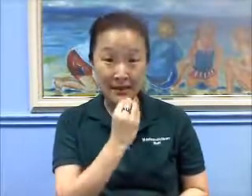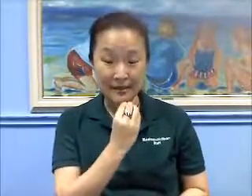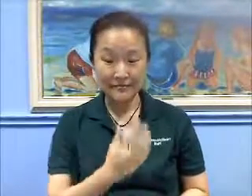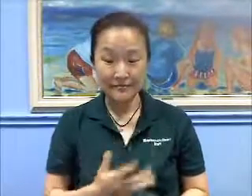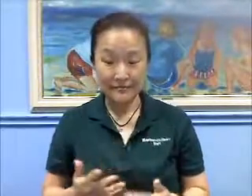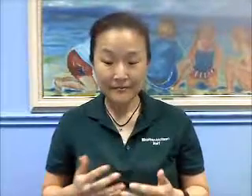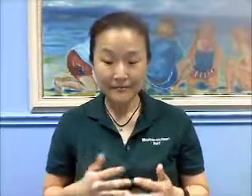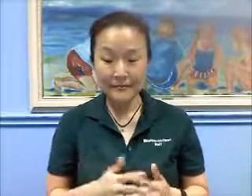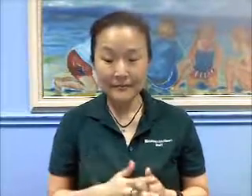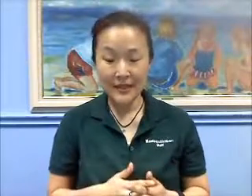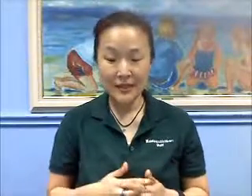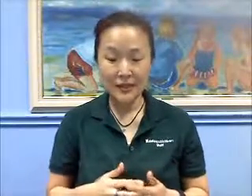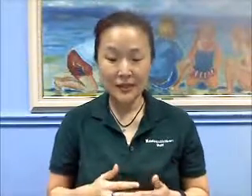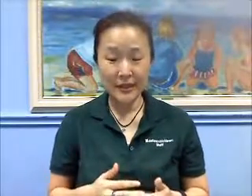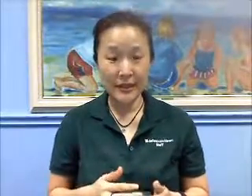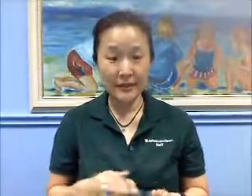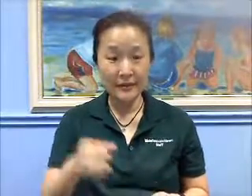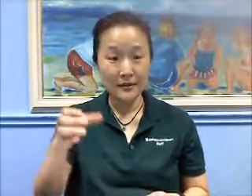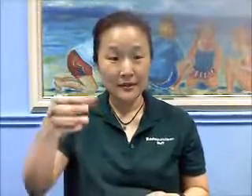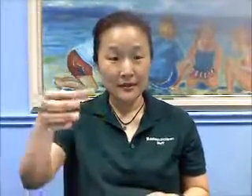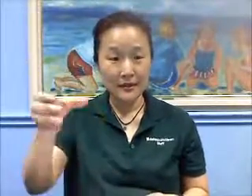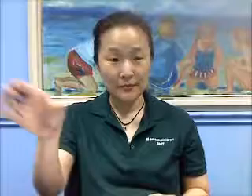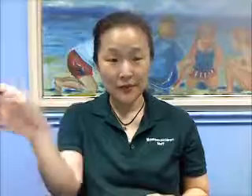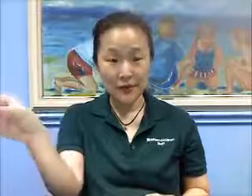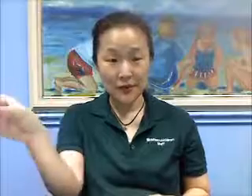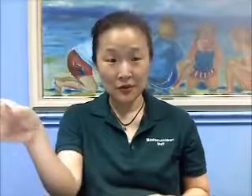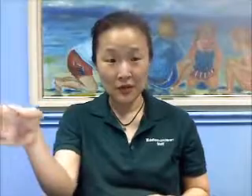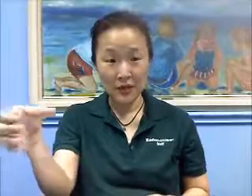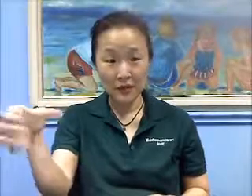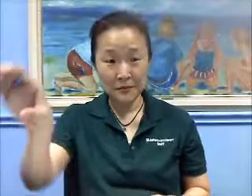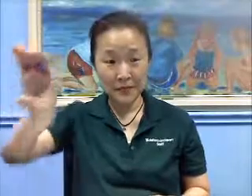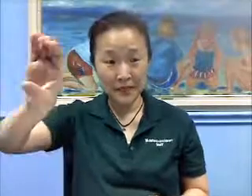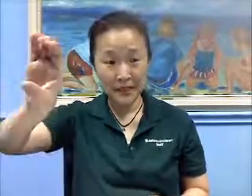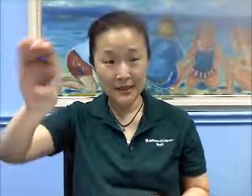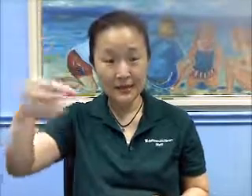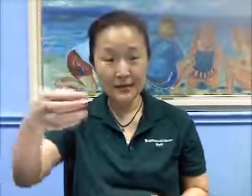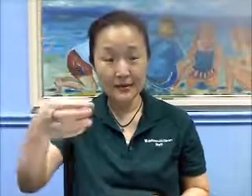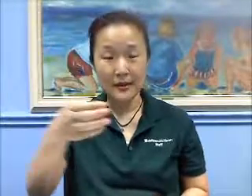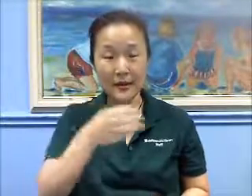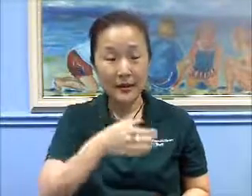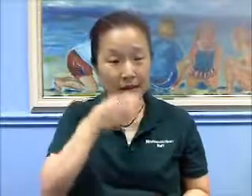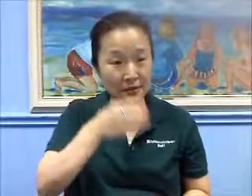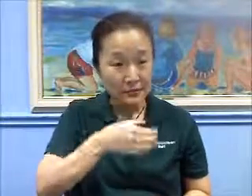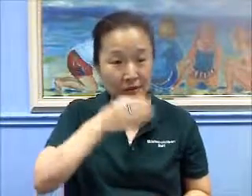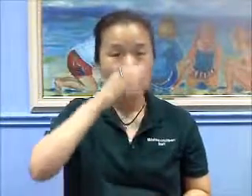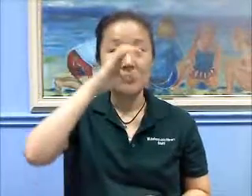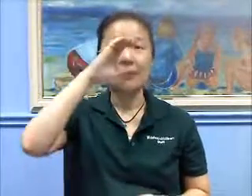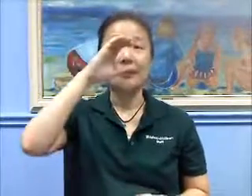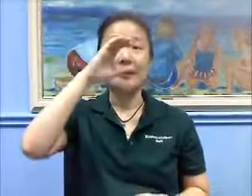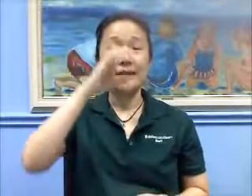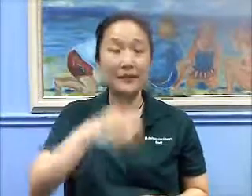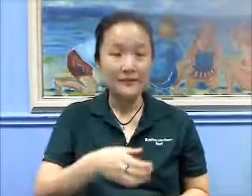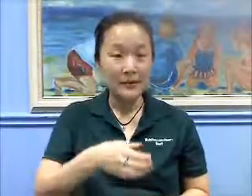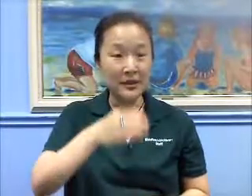eat. And then drink. Pretend you're holding a cup, make a C, and then you drink from the